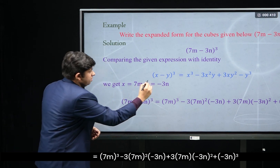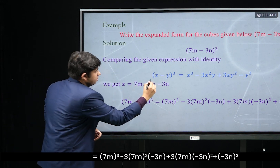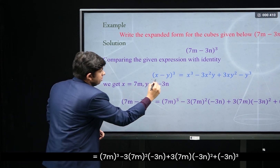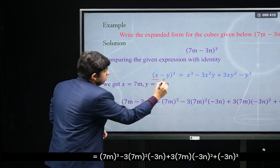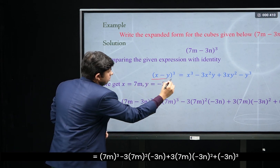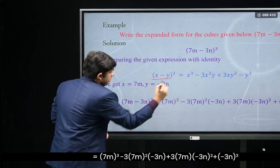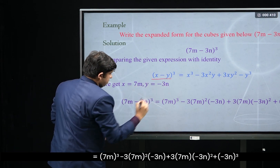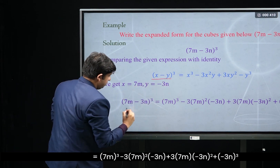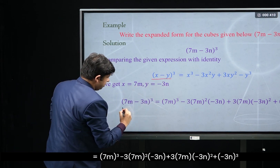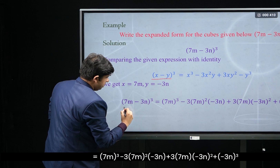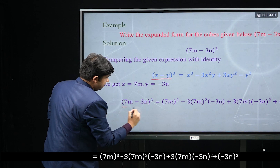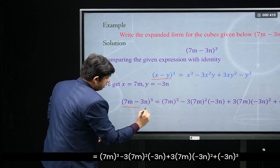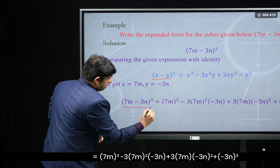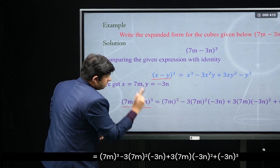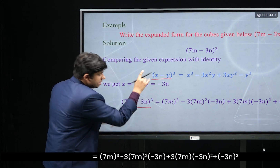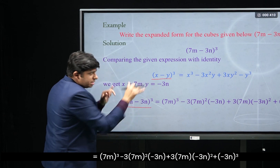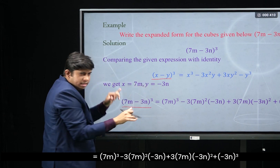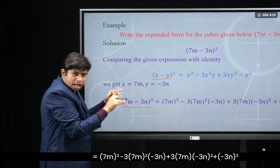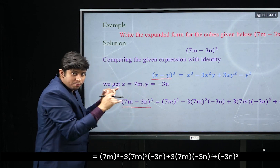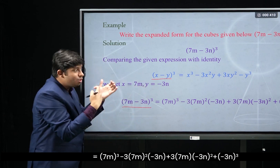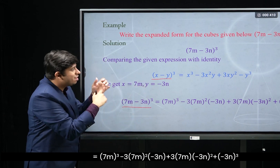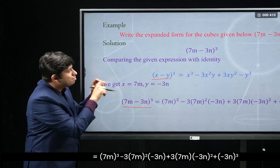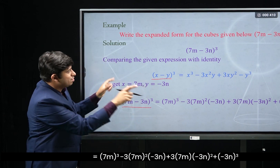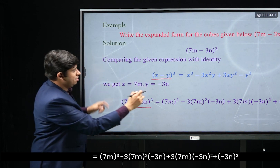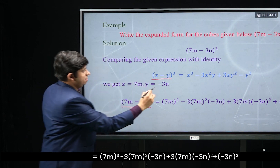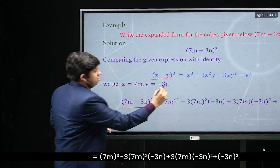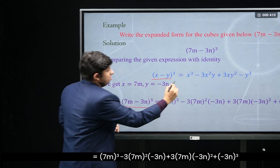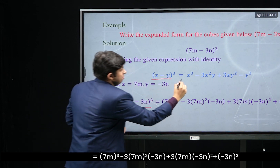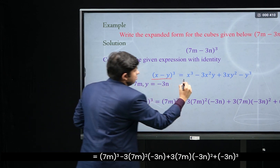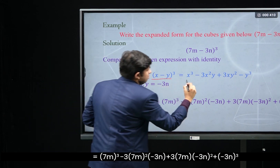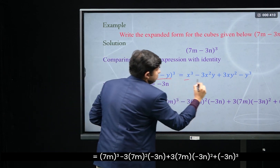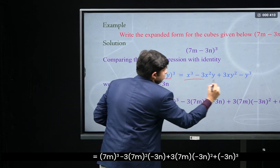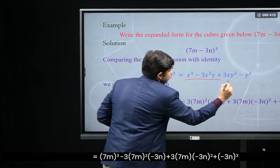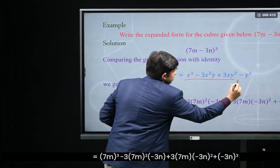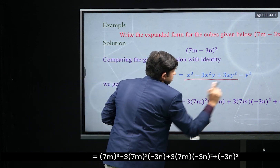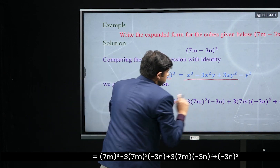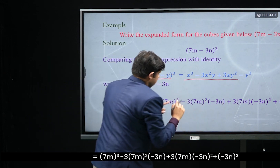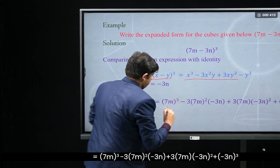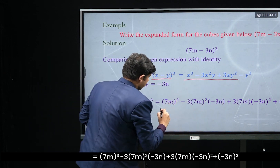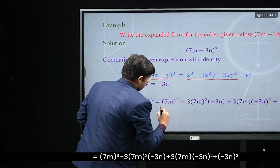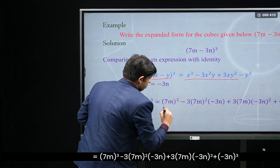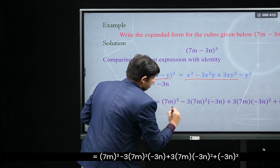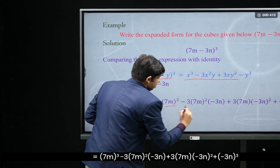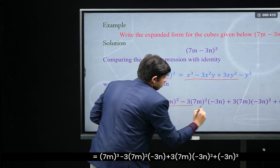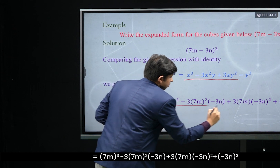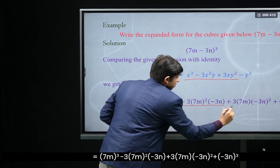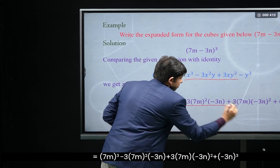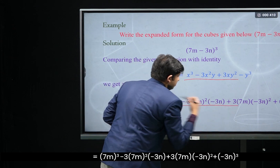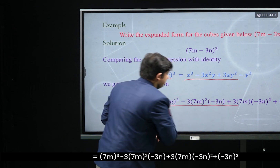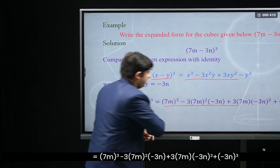minus 3 into 7m square minus 3n plus 3 into 7m into minus 3n whole square plus 3 into minus of